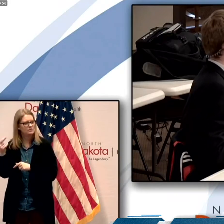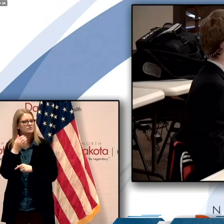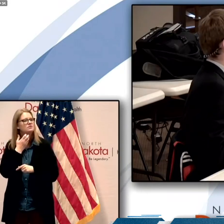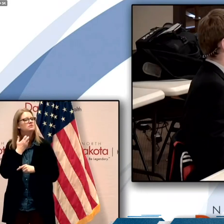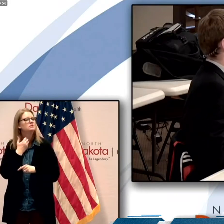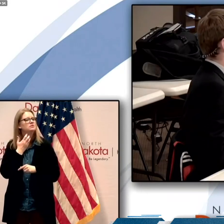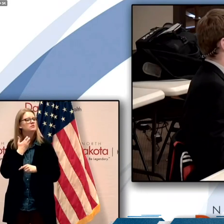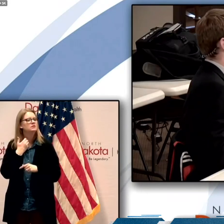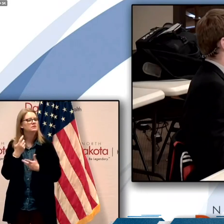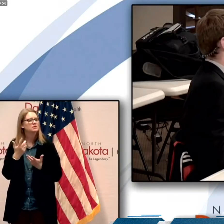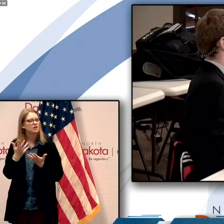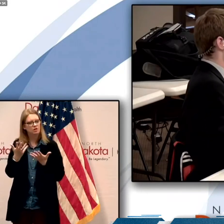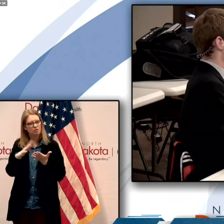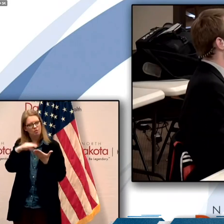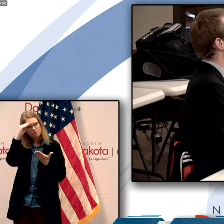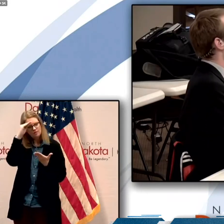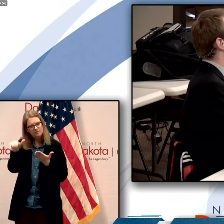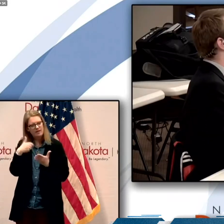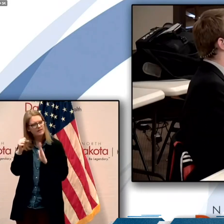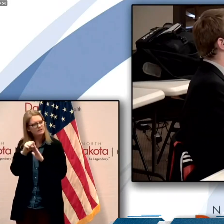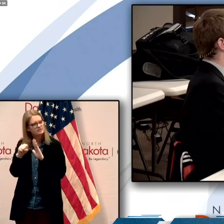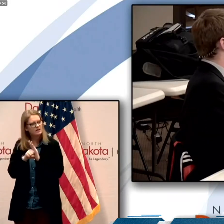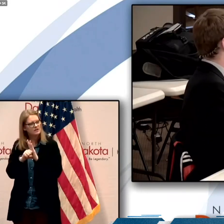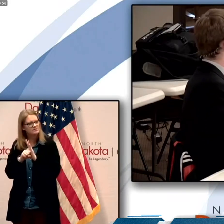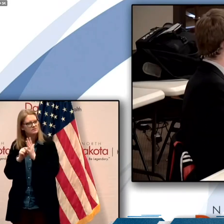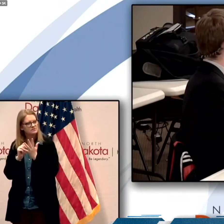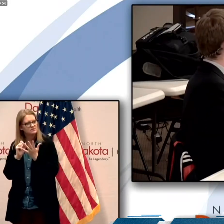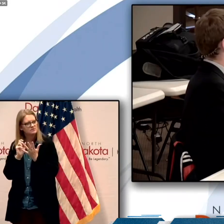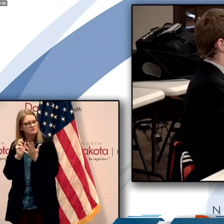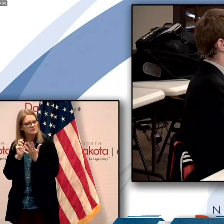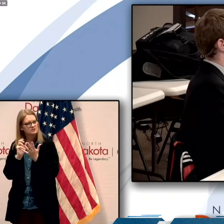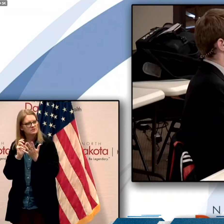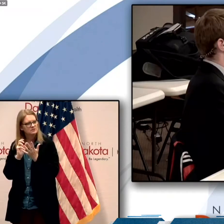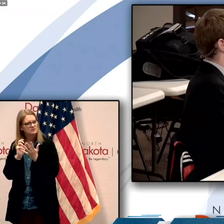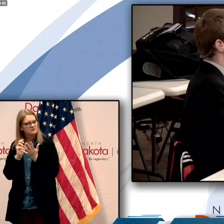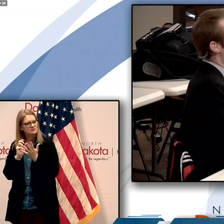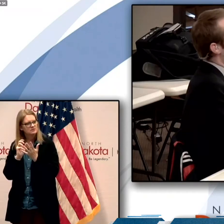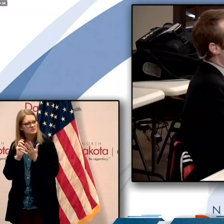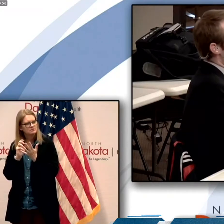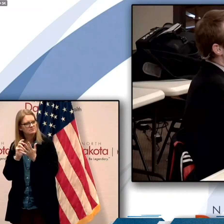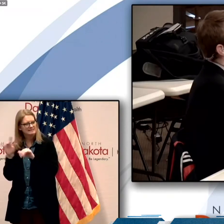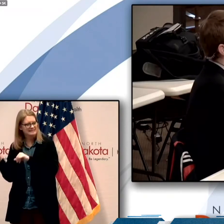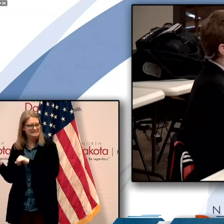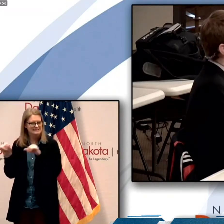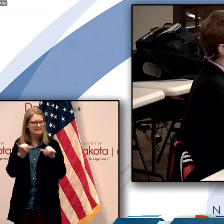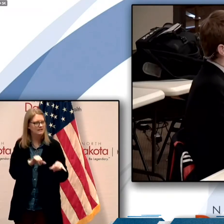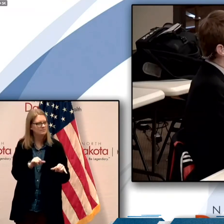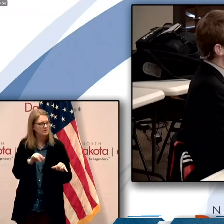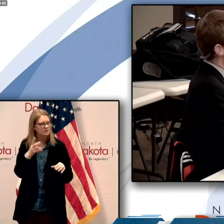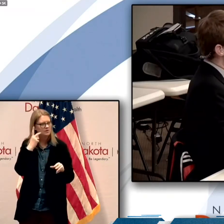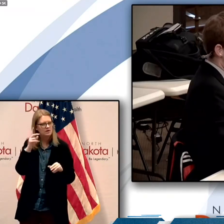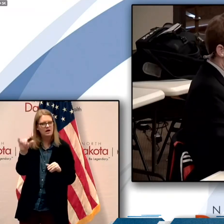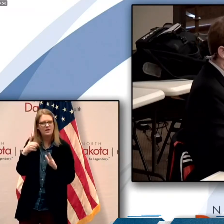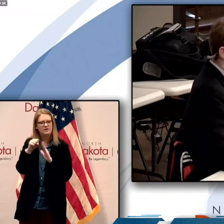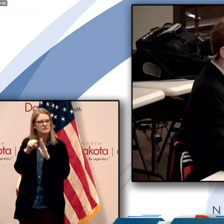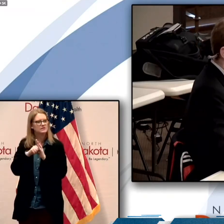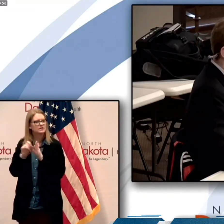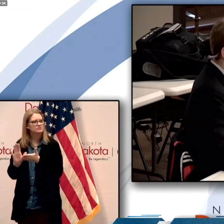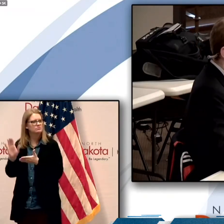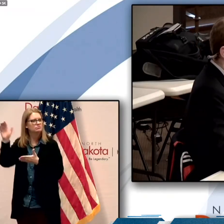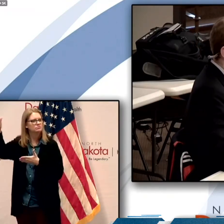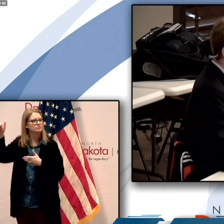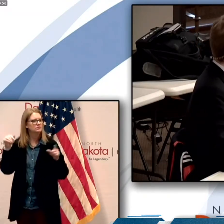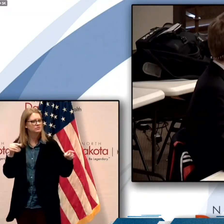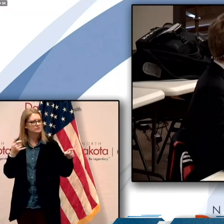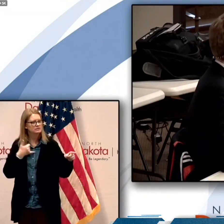of wanting to learn from other states line up when there are other states that have already seen their spikes, and you say that you